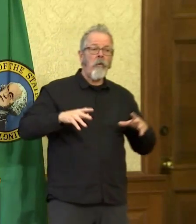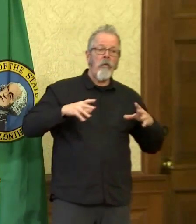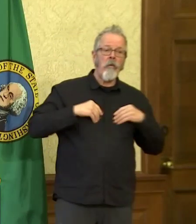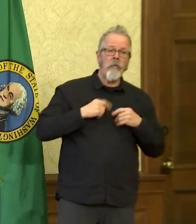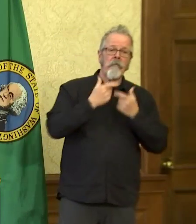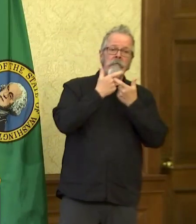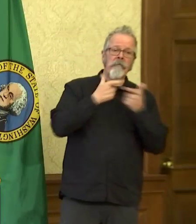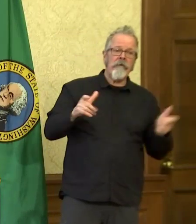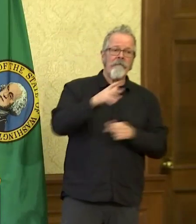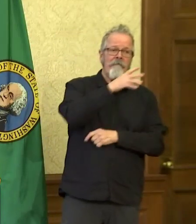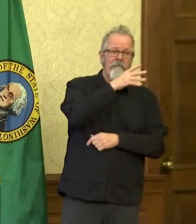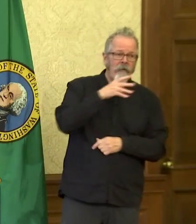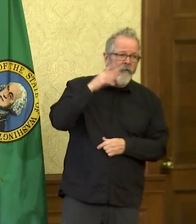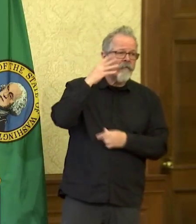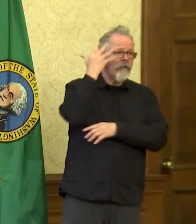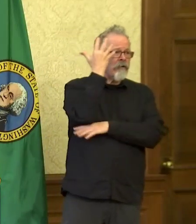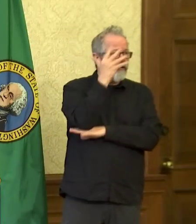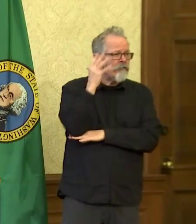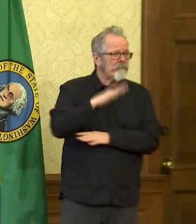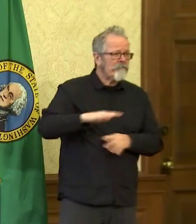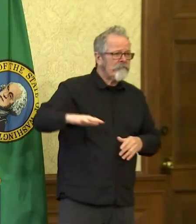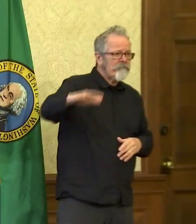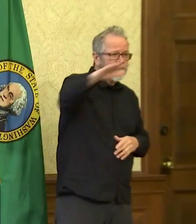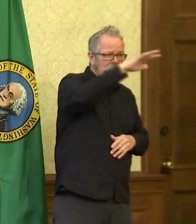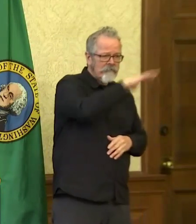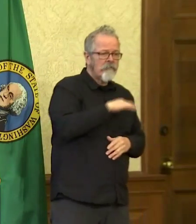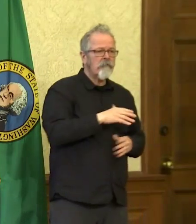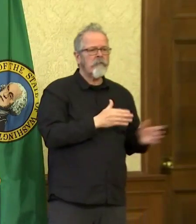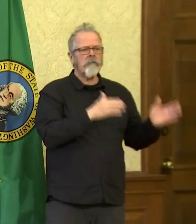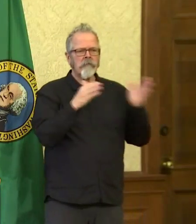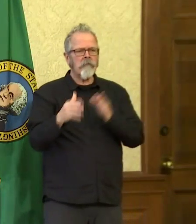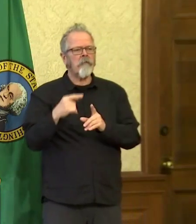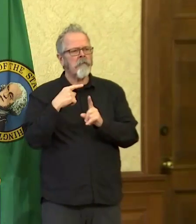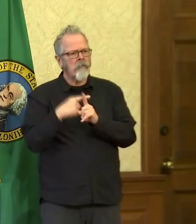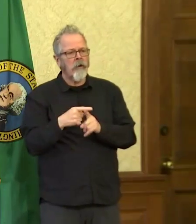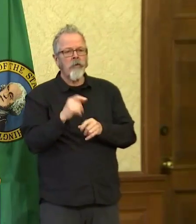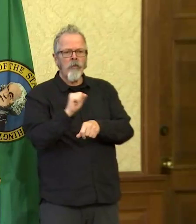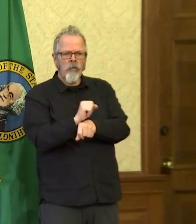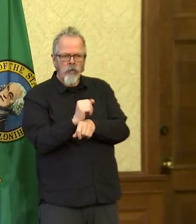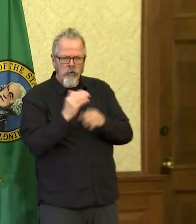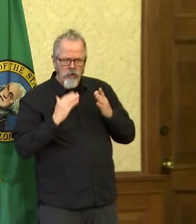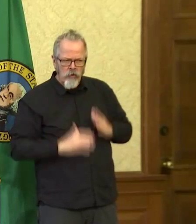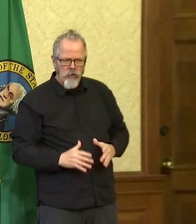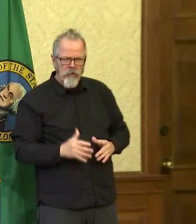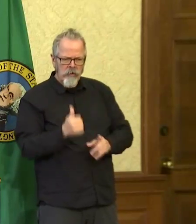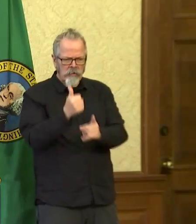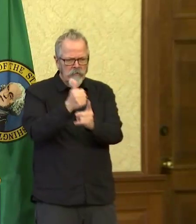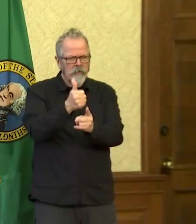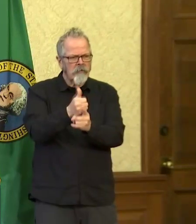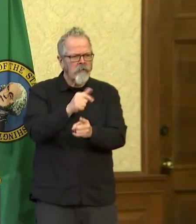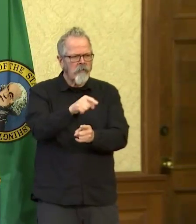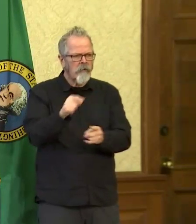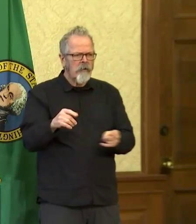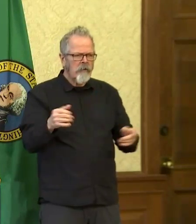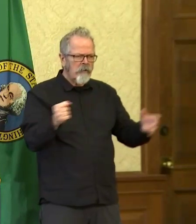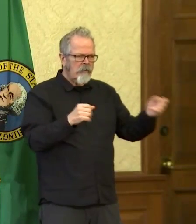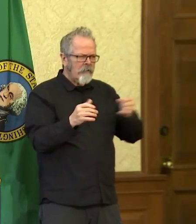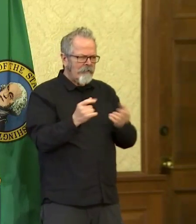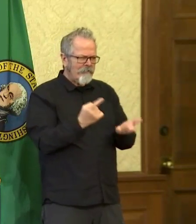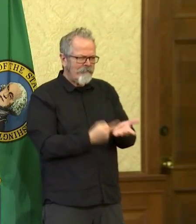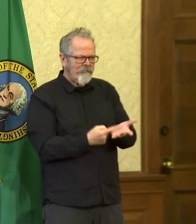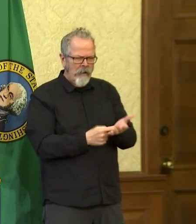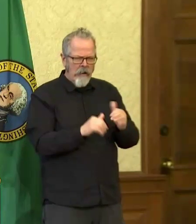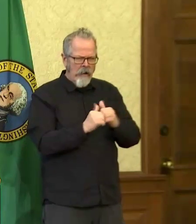of representatives of the laborers to find out what creative solutions we can have to increase the safety to